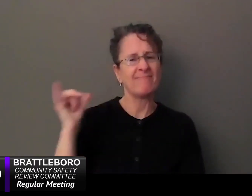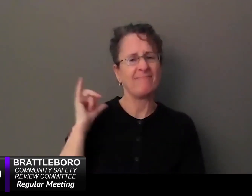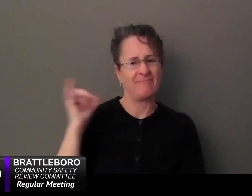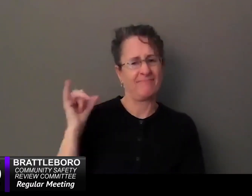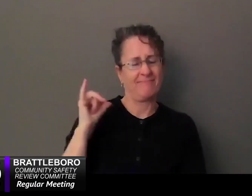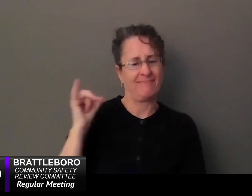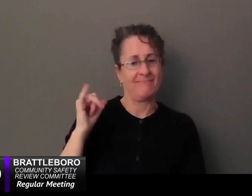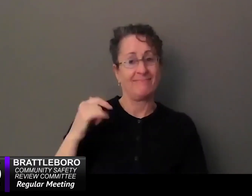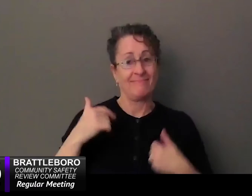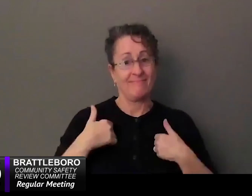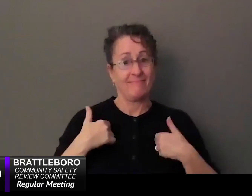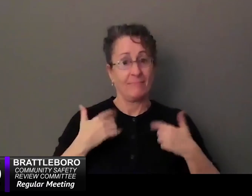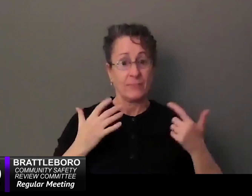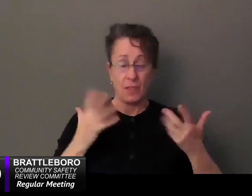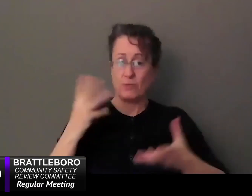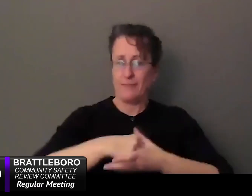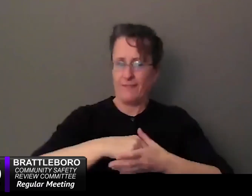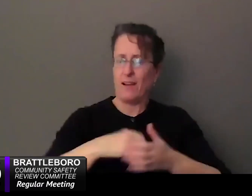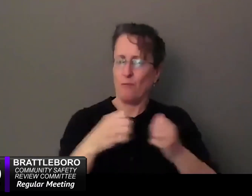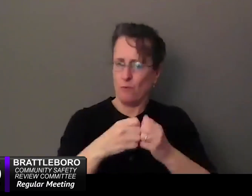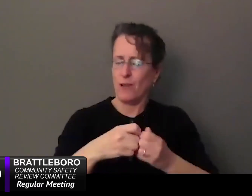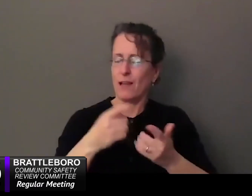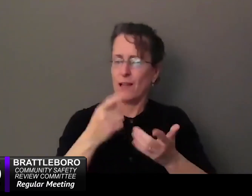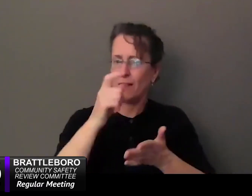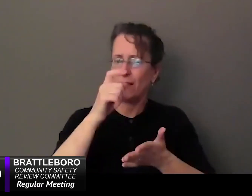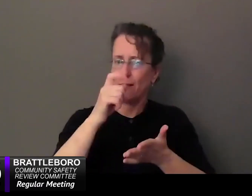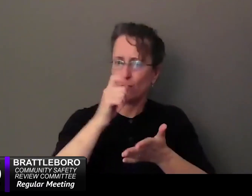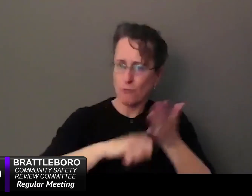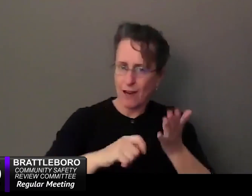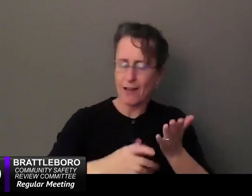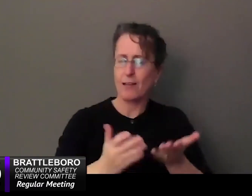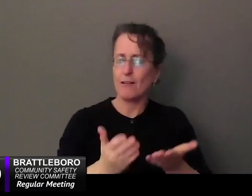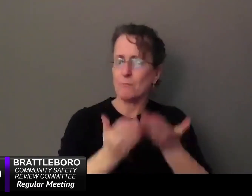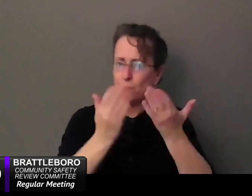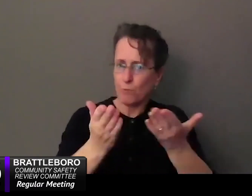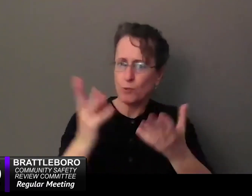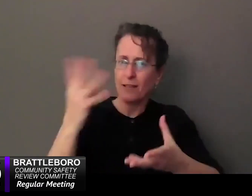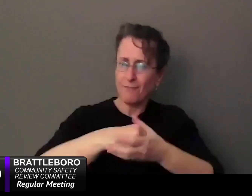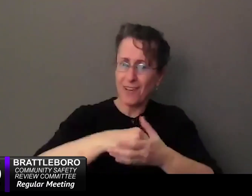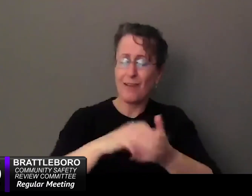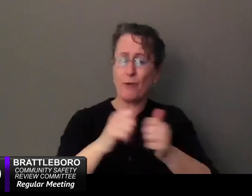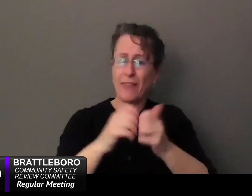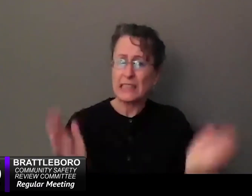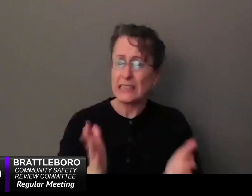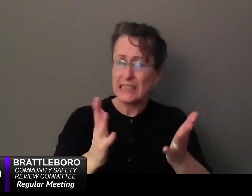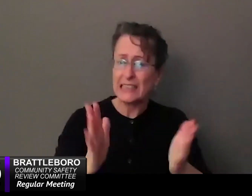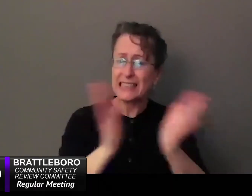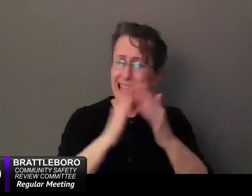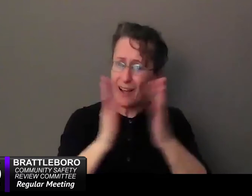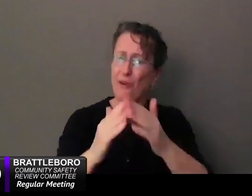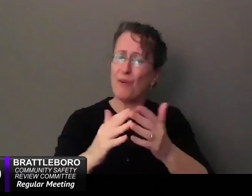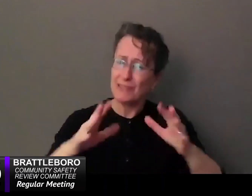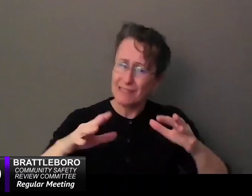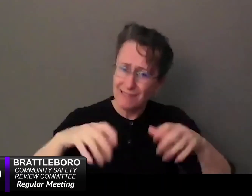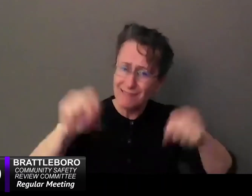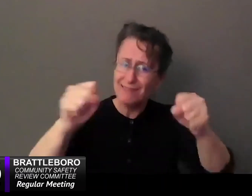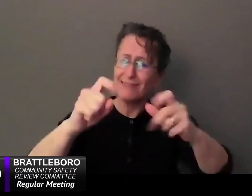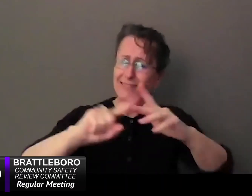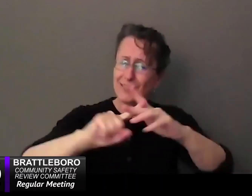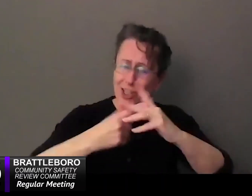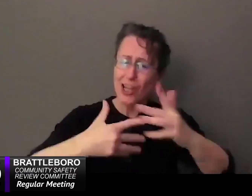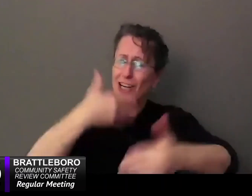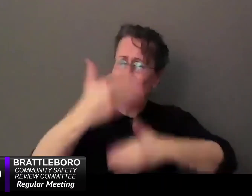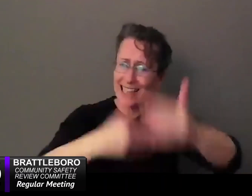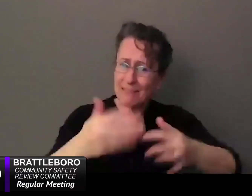encouraging the town and supporting town in moving through this process, this community safety process, and also didn't know that I would also be